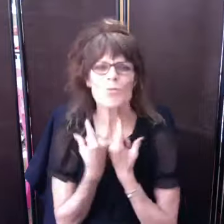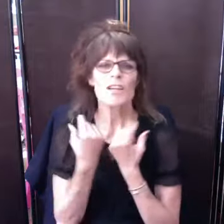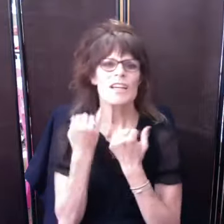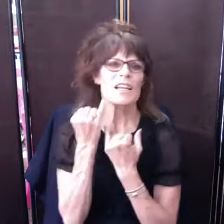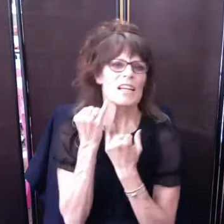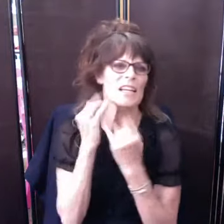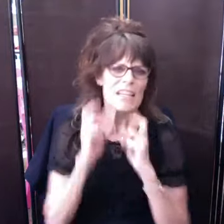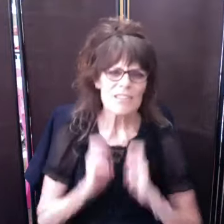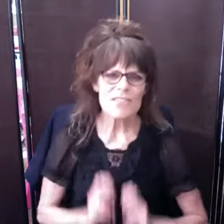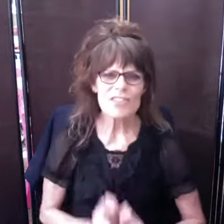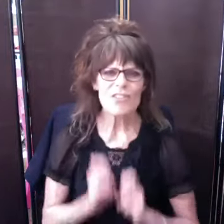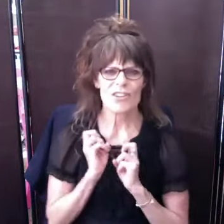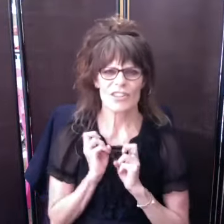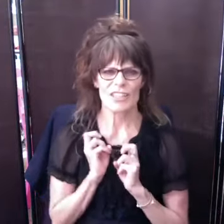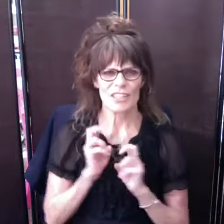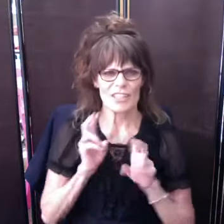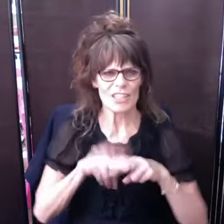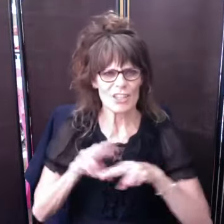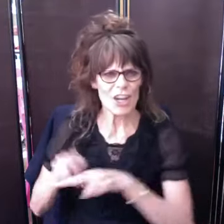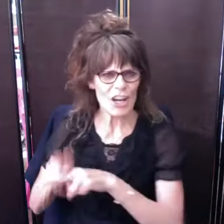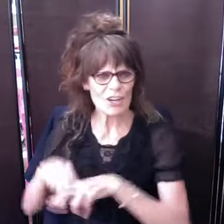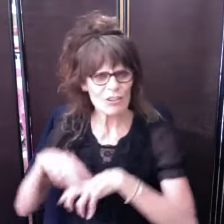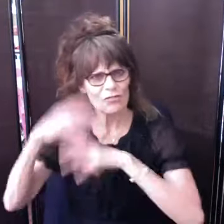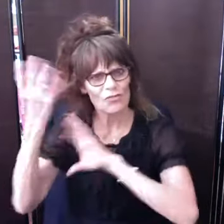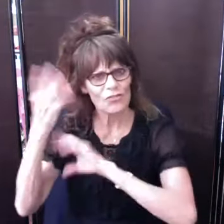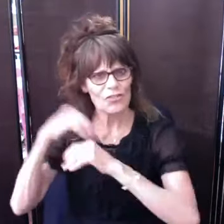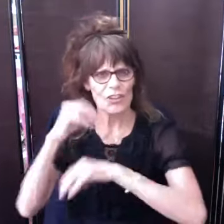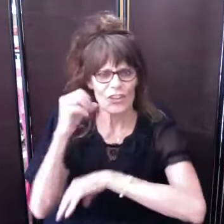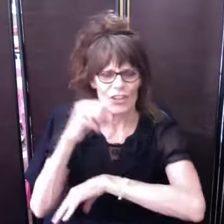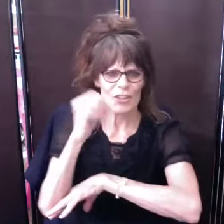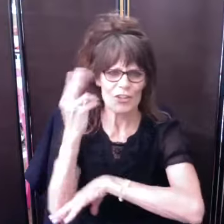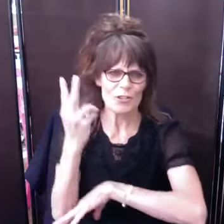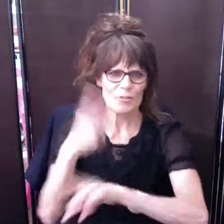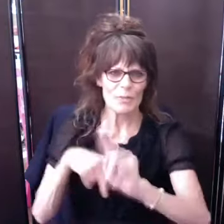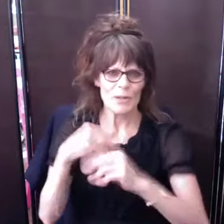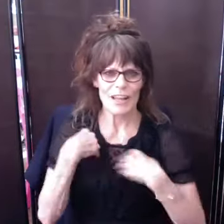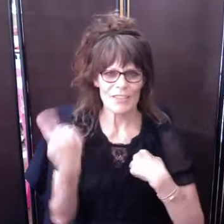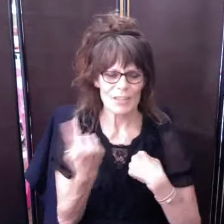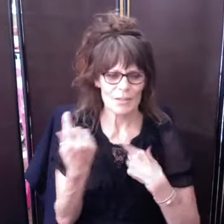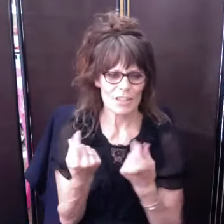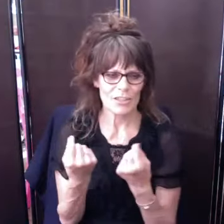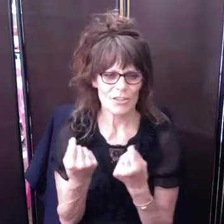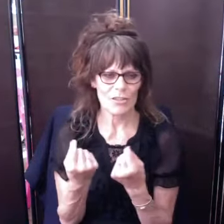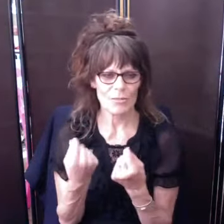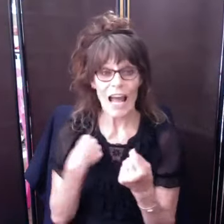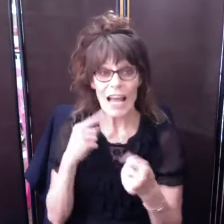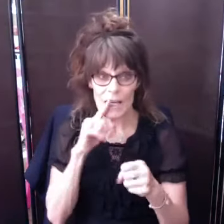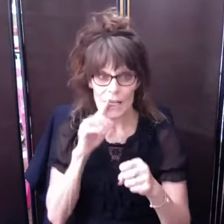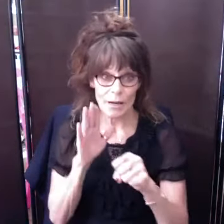is mess those chairs up in the morning so the noon people have something to do. And but he got me a commitment. At the church